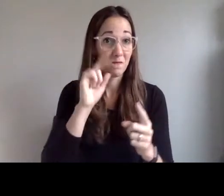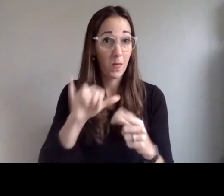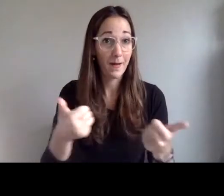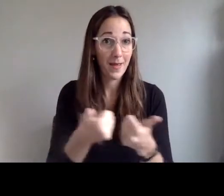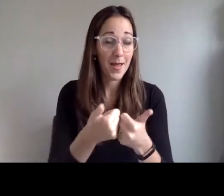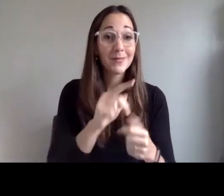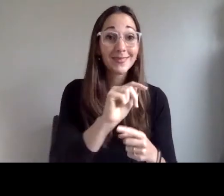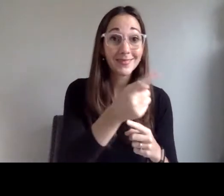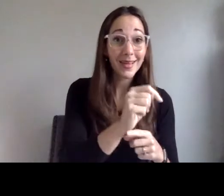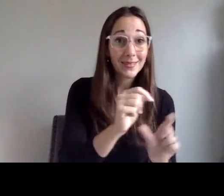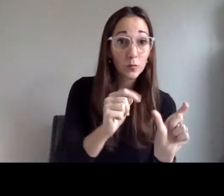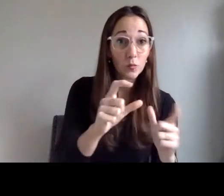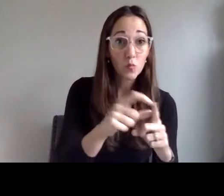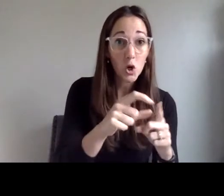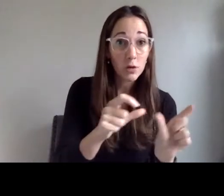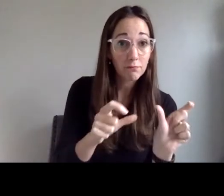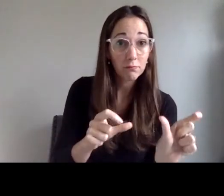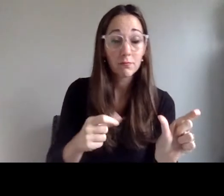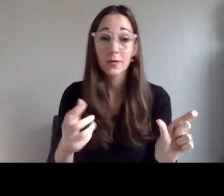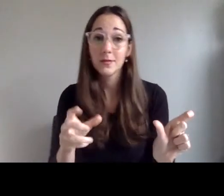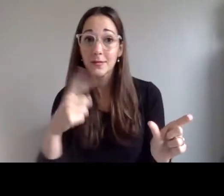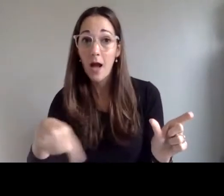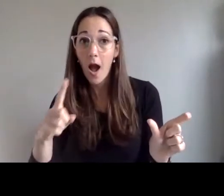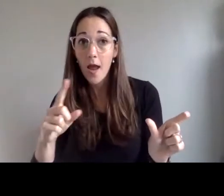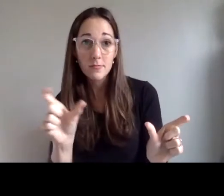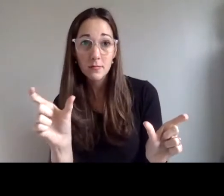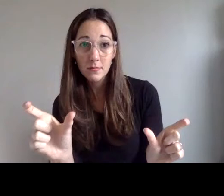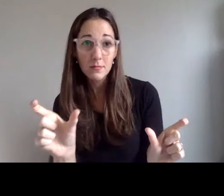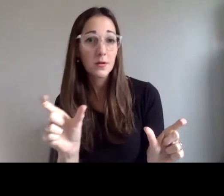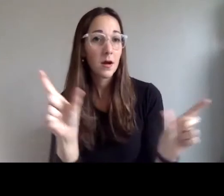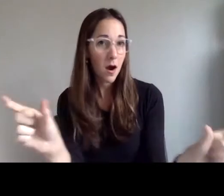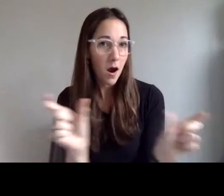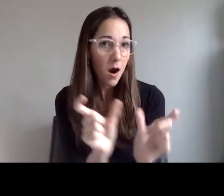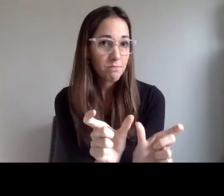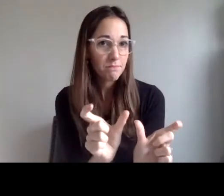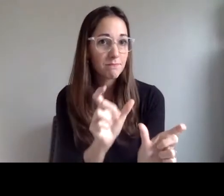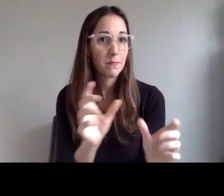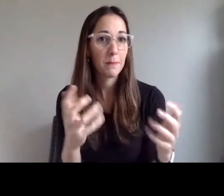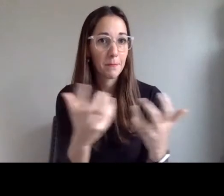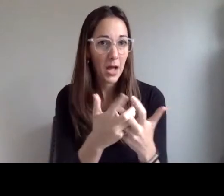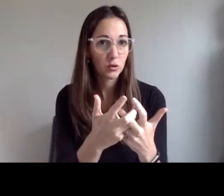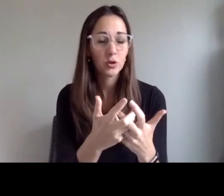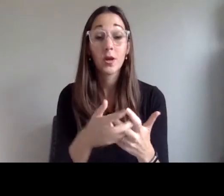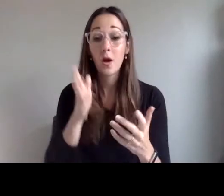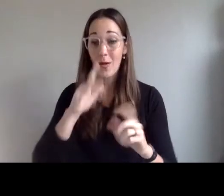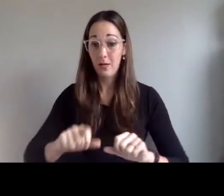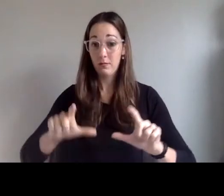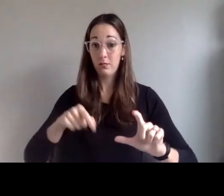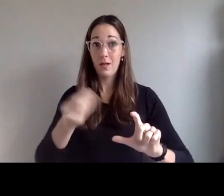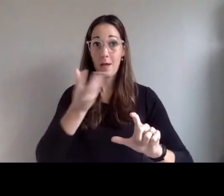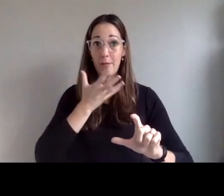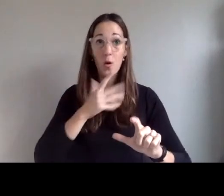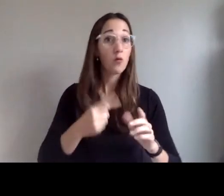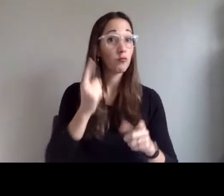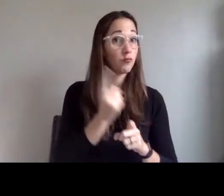get stars that pop up to demonstrate that you've actually made the right match, or a negative mark that